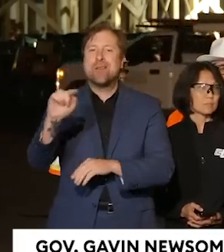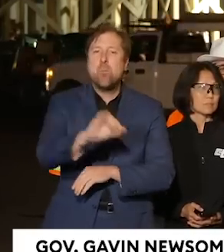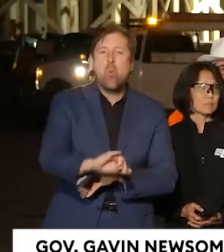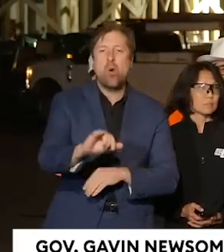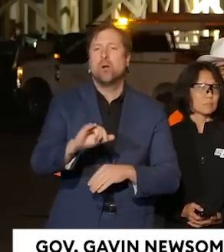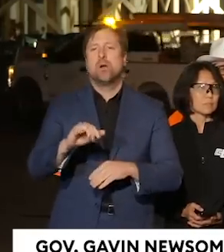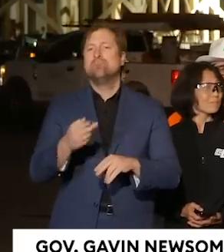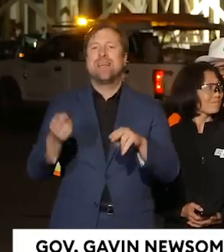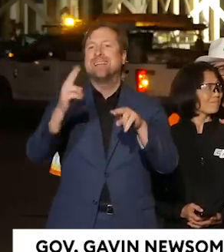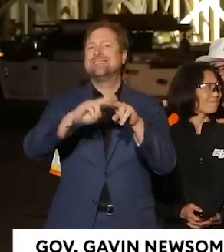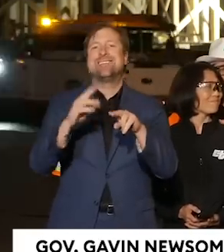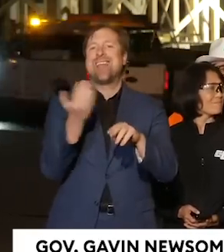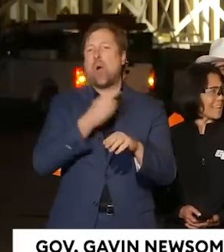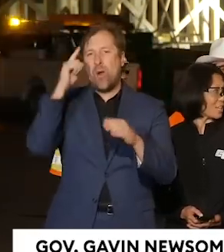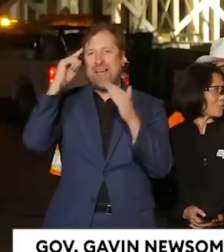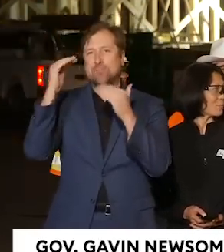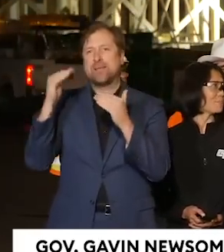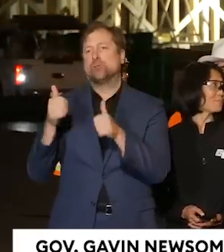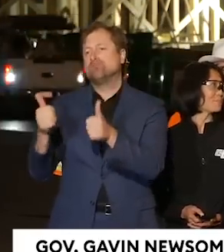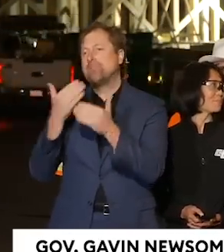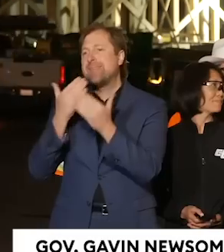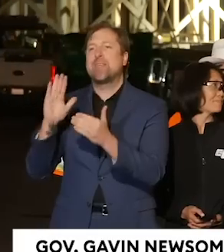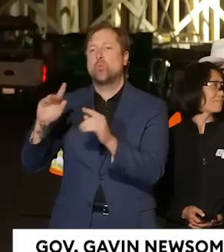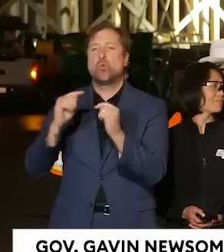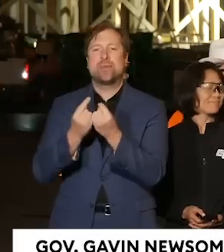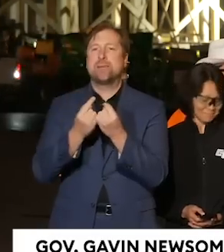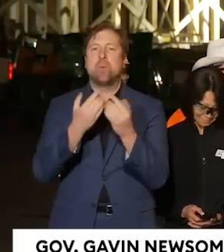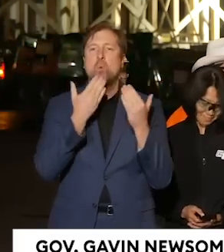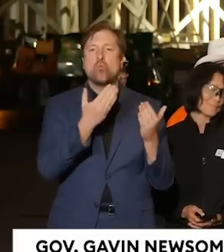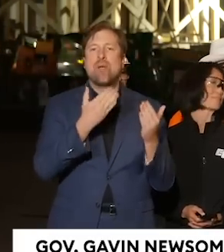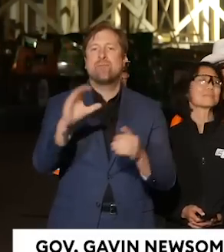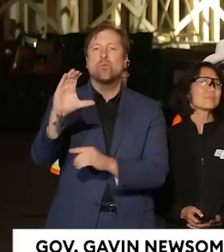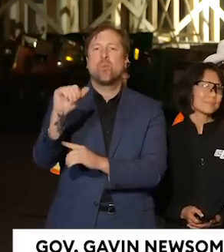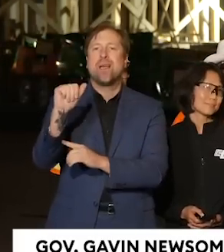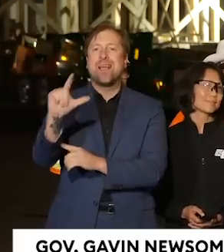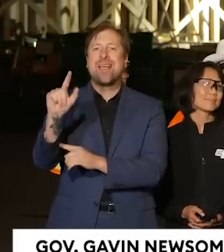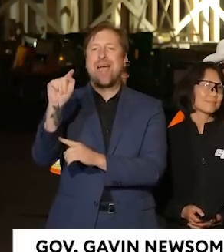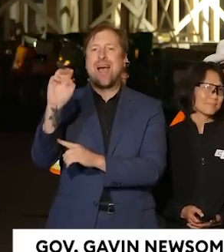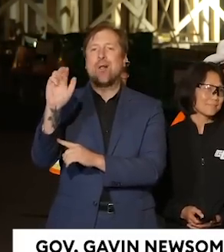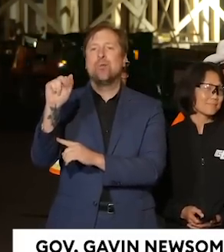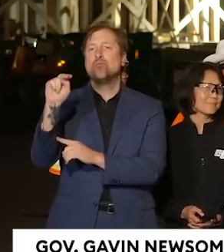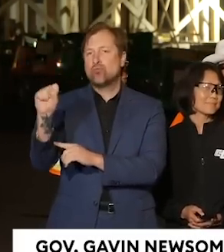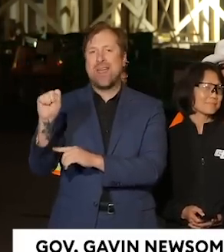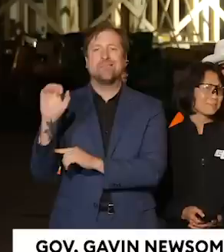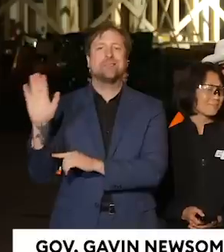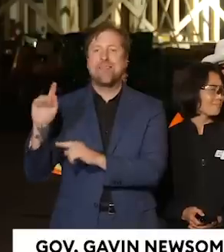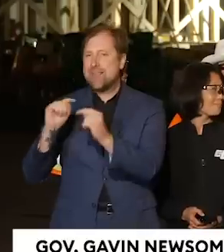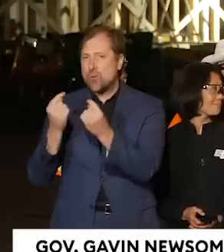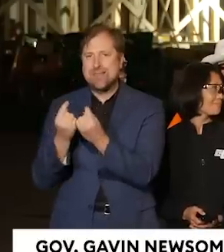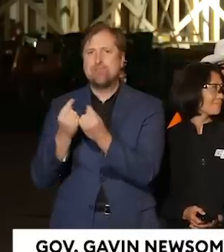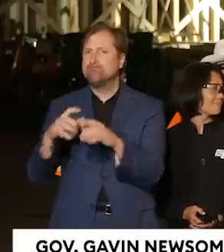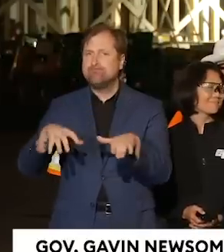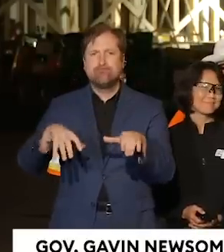expectation. To you and your team, we are grateful to Caltrans, Tokes, to Tony and the team. They've taken this